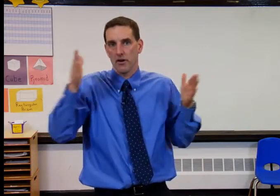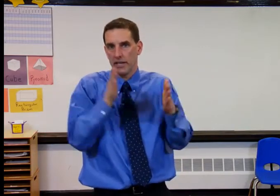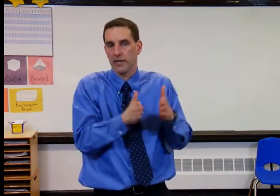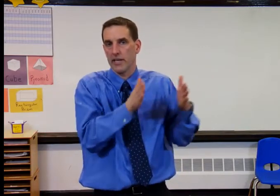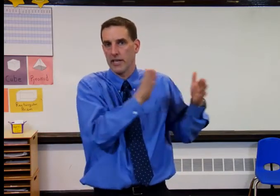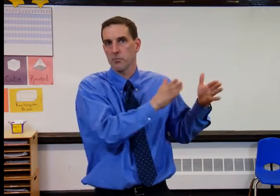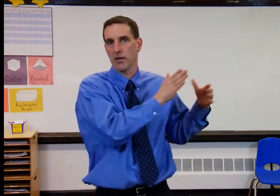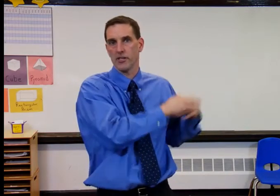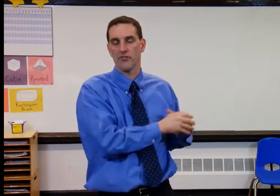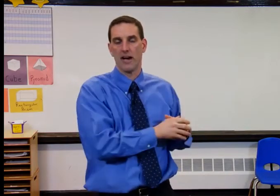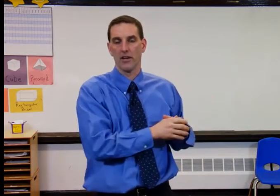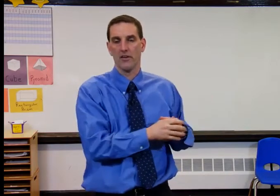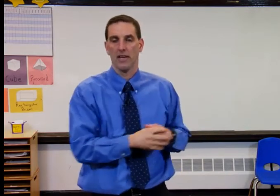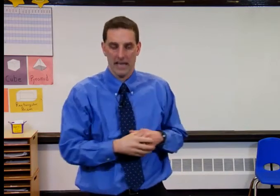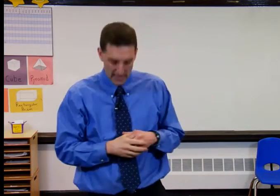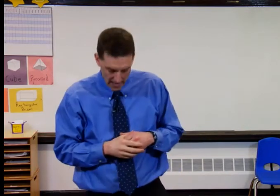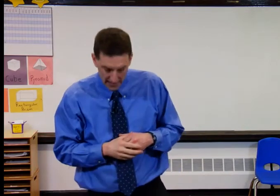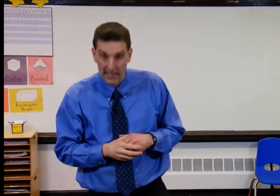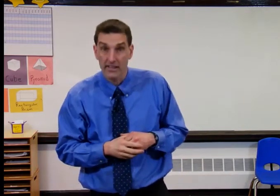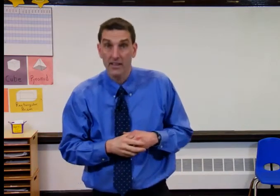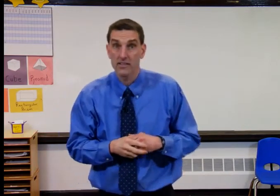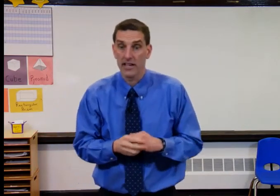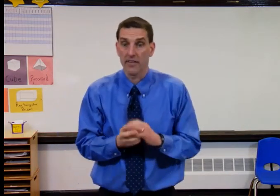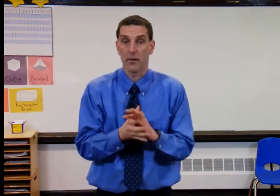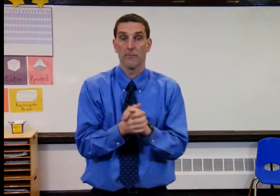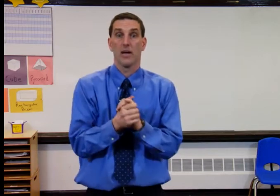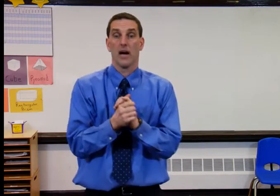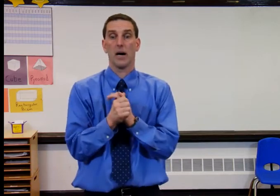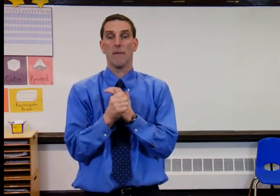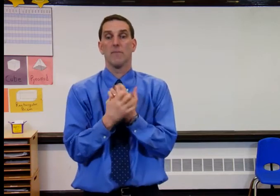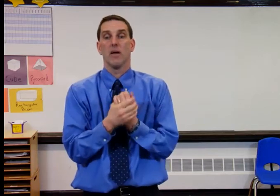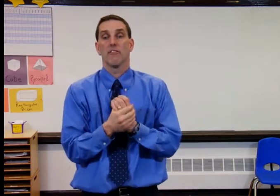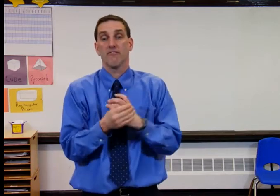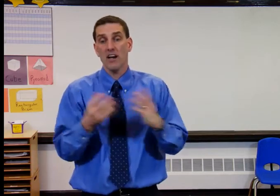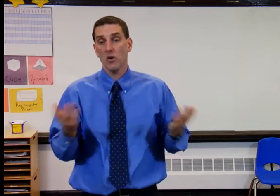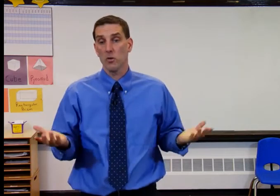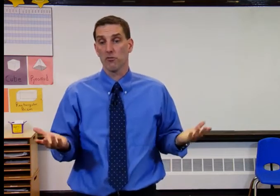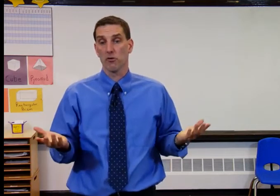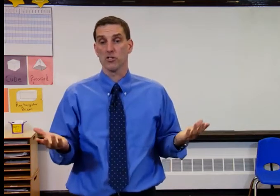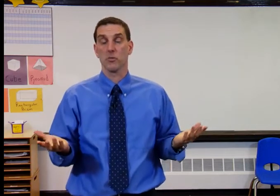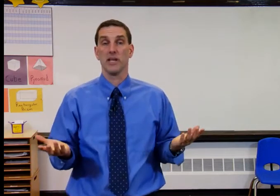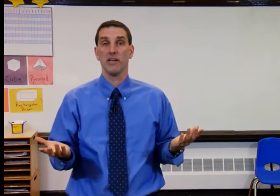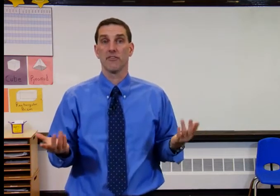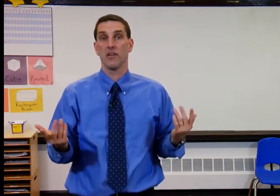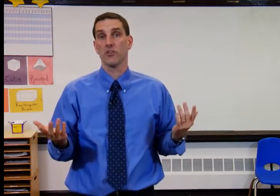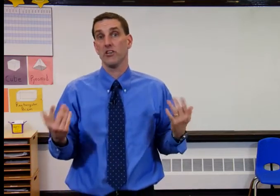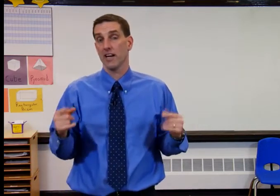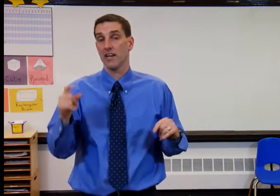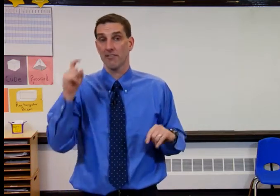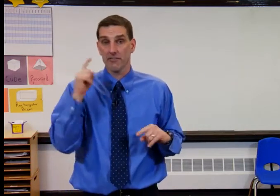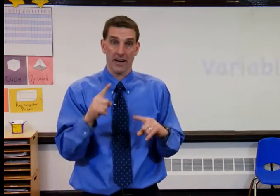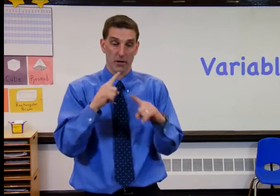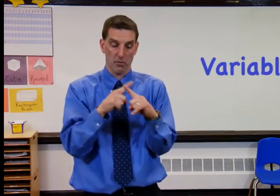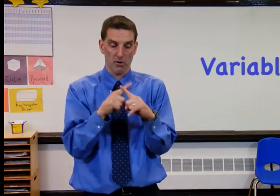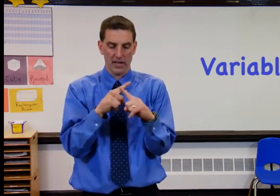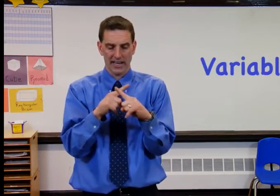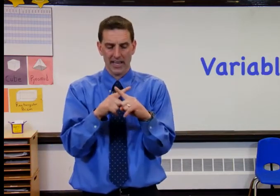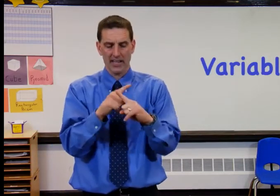into each place value and adding it together. The final group of words that we need for this is the idea of a variable. And again, I usually